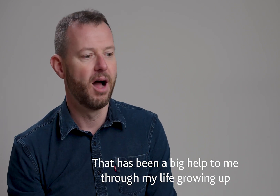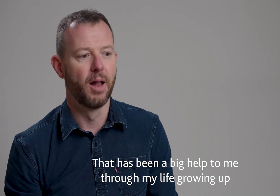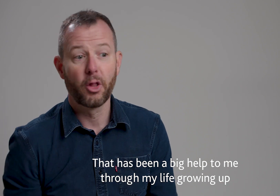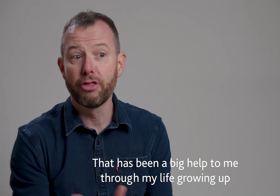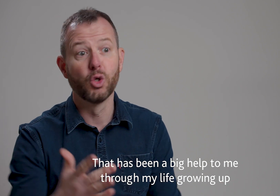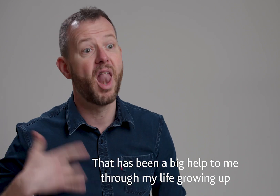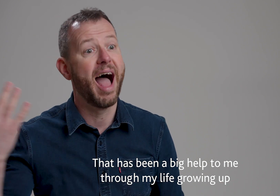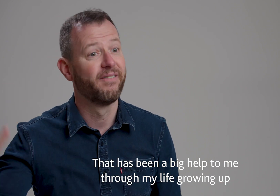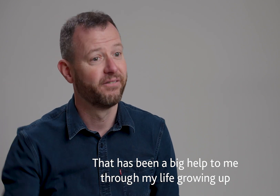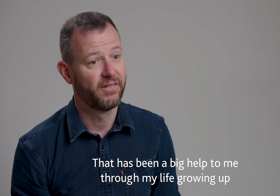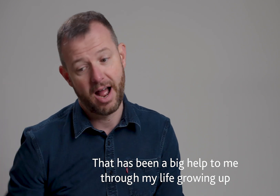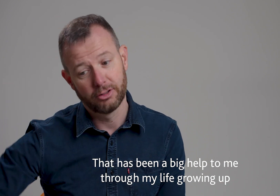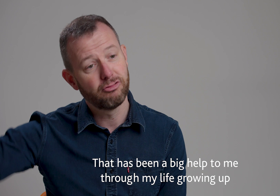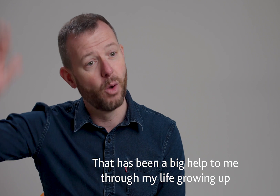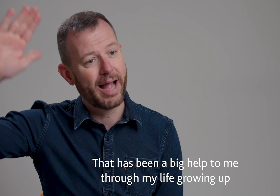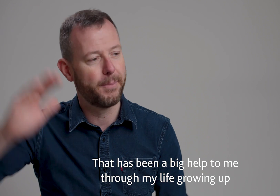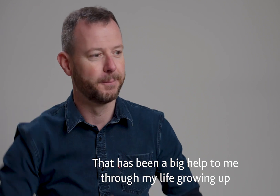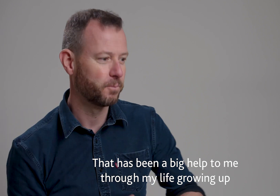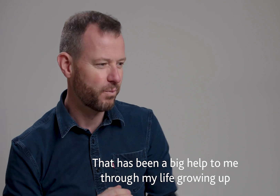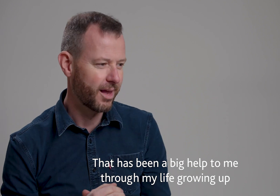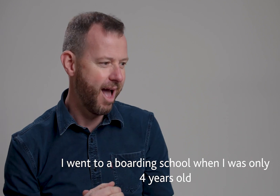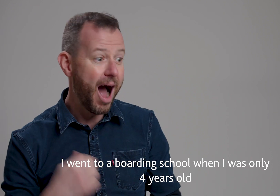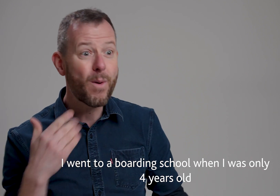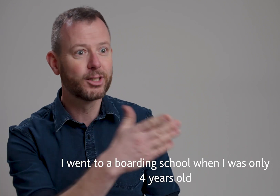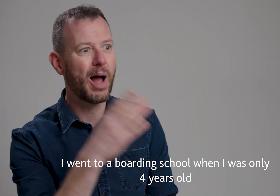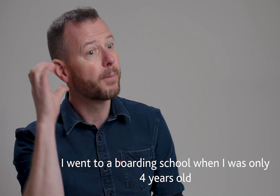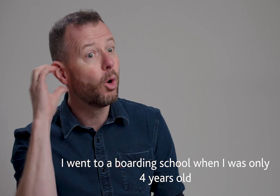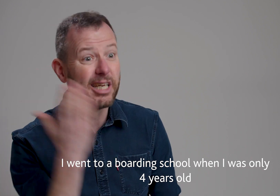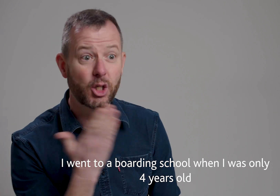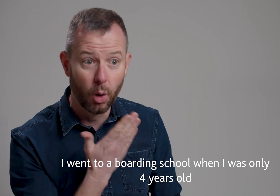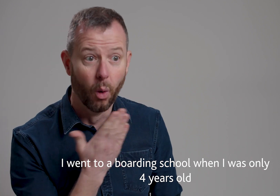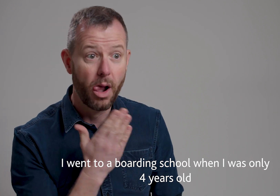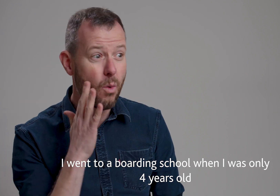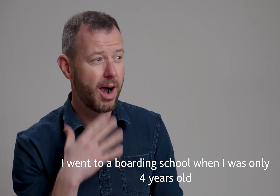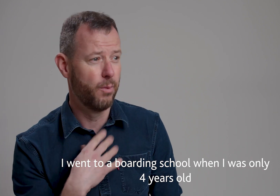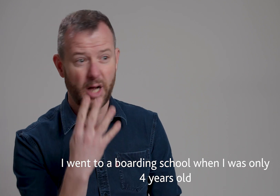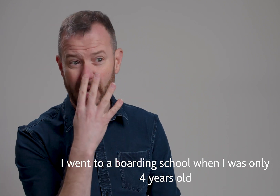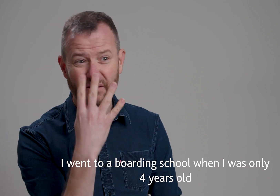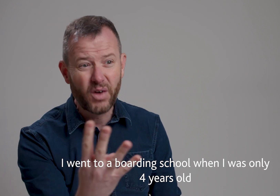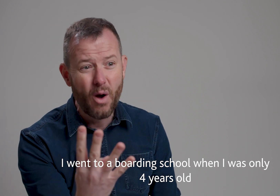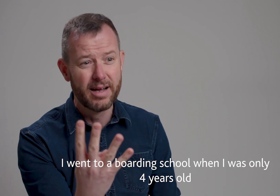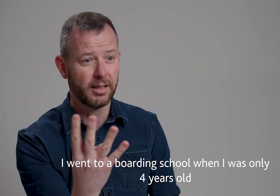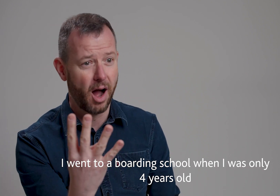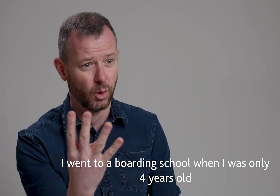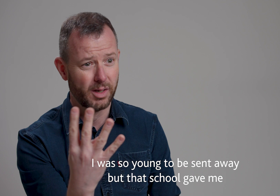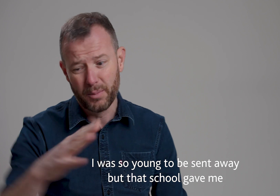through life. Throw it up. I wait to enjoy this door, but I was only 4 years old. I was